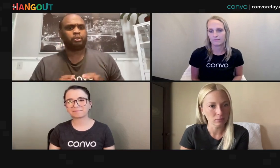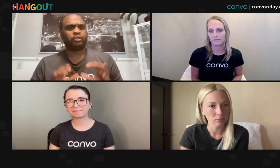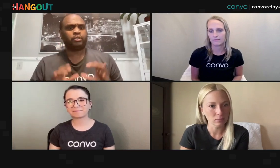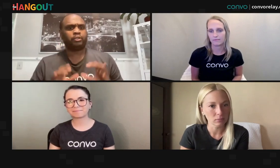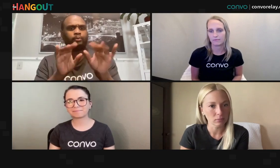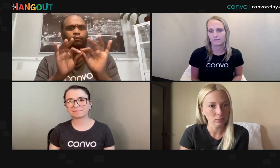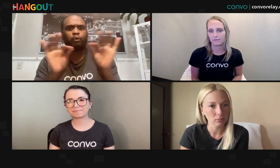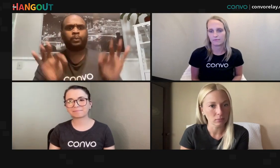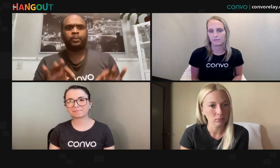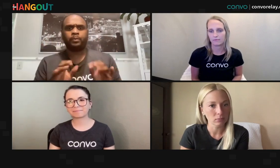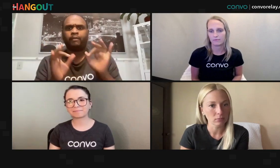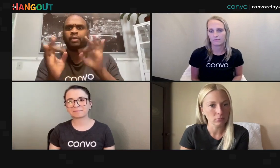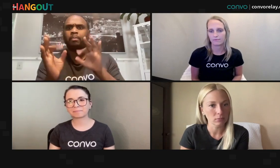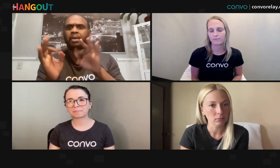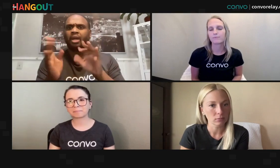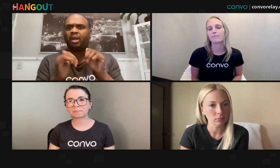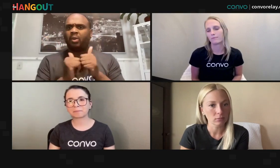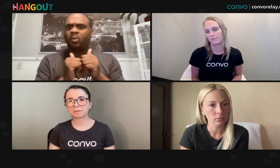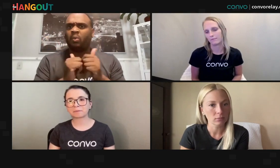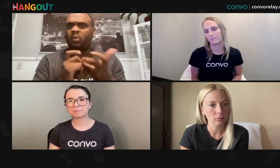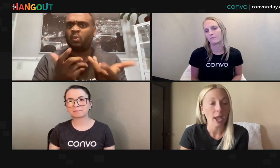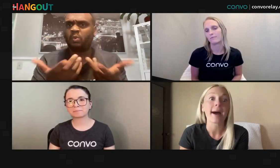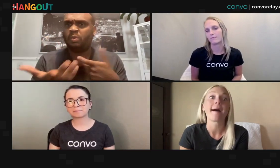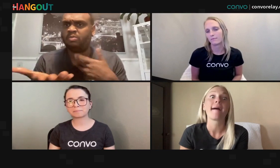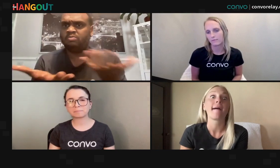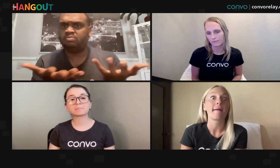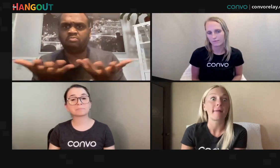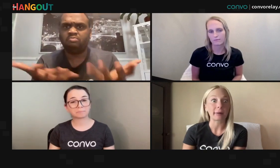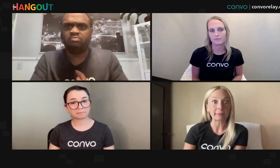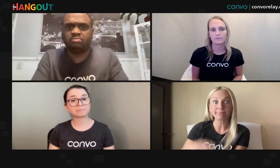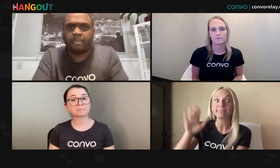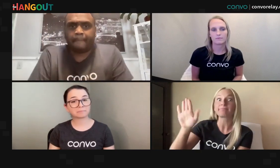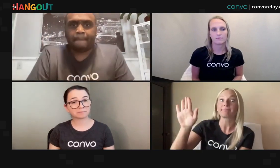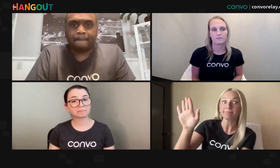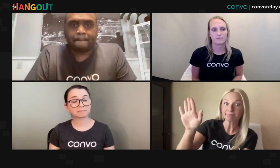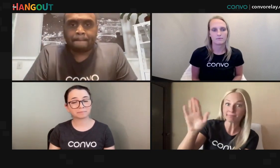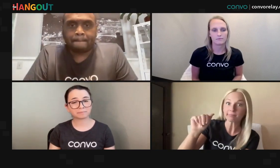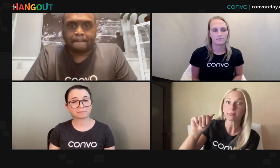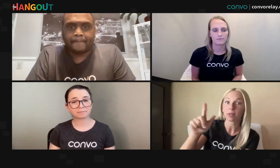we able to fill out the customer forms for feedback?